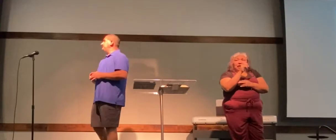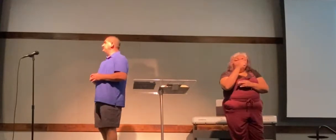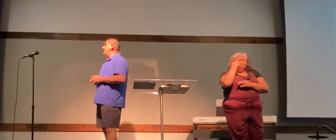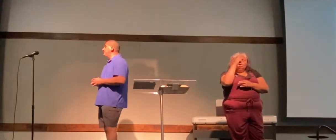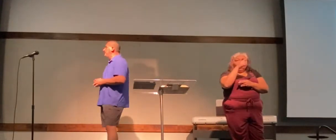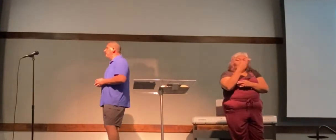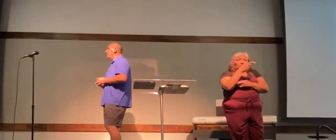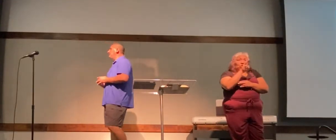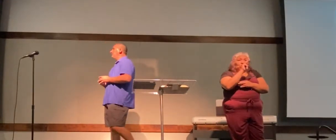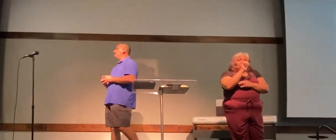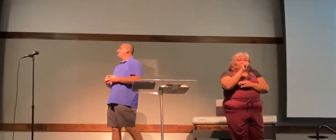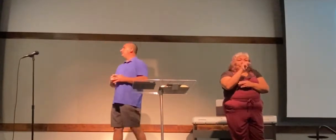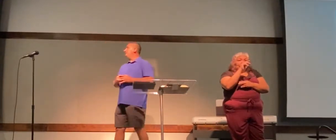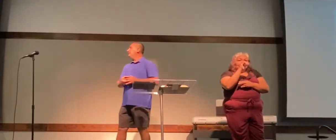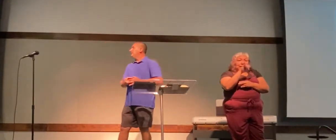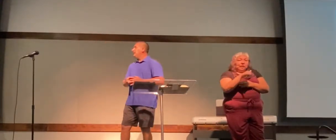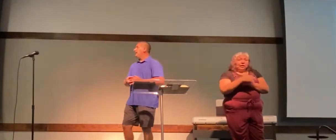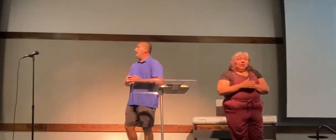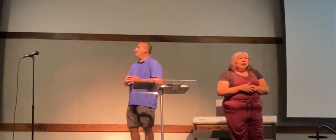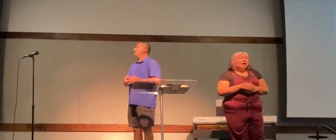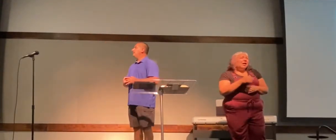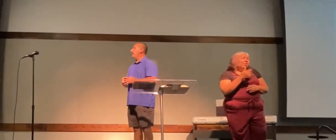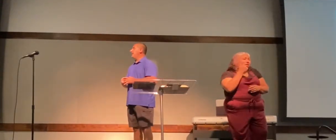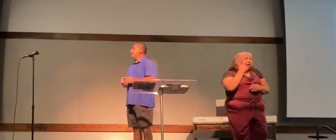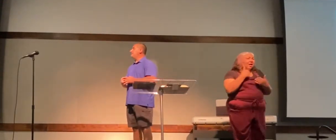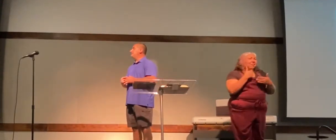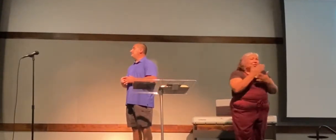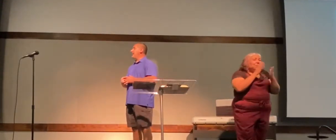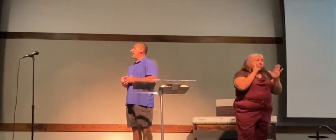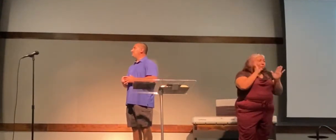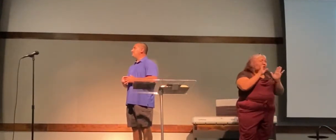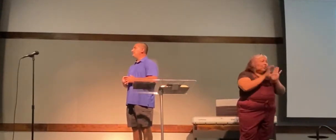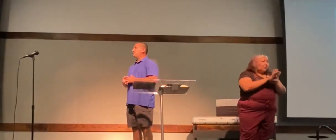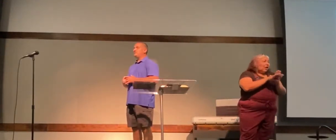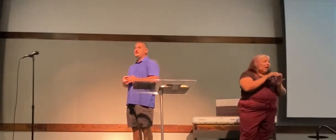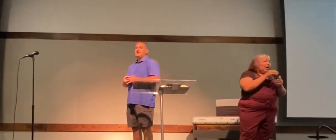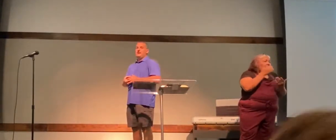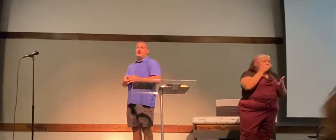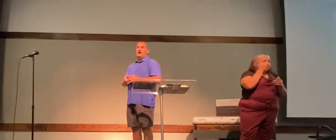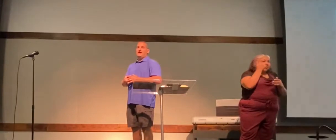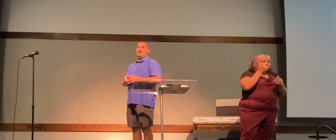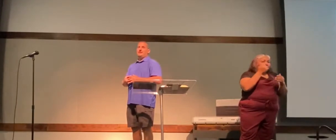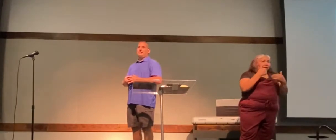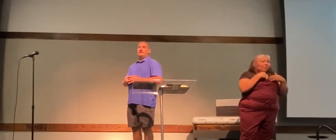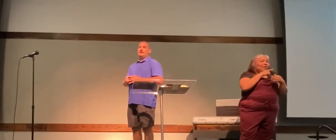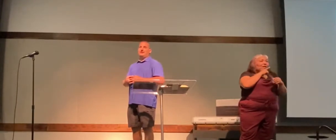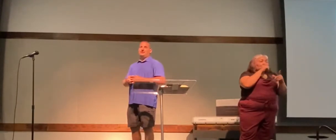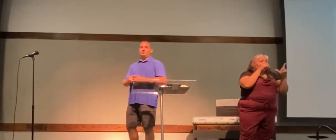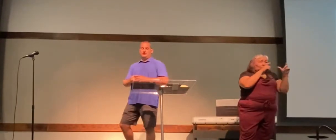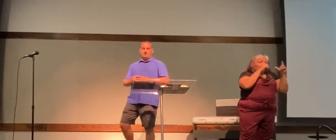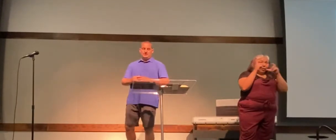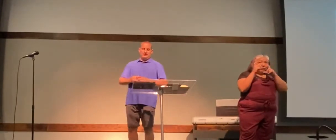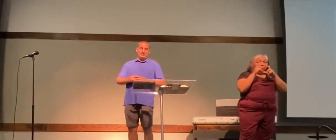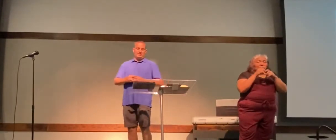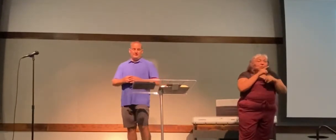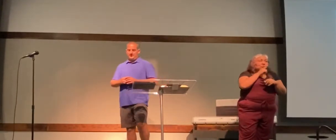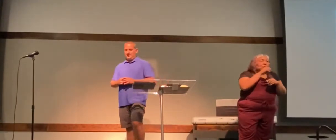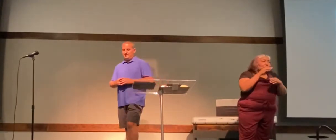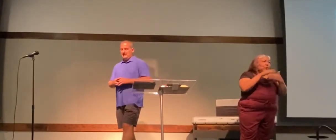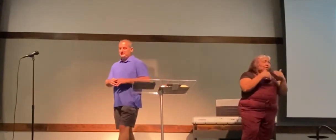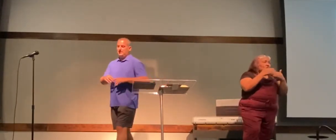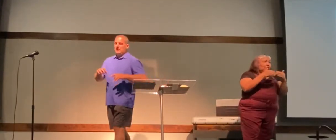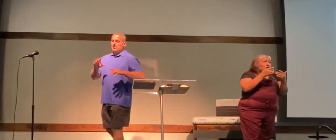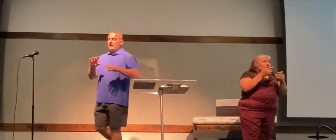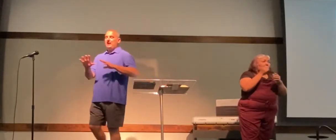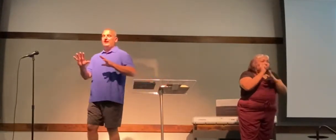pictures up here. I'm not quite sure. I took some action pictures of it, and you know, Trudy will get it going there for you in